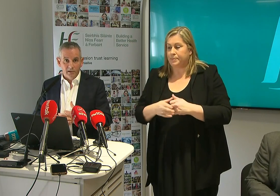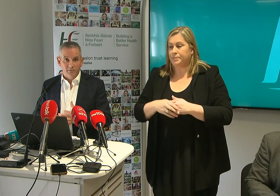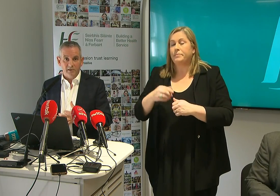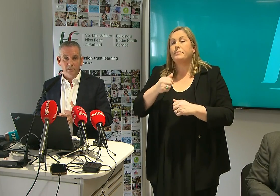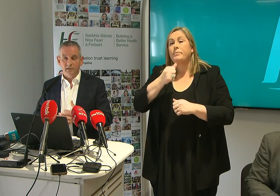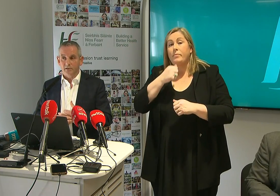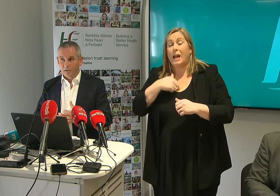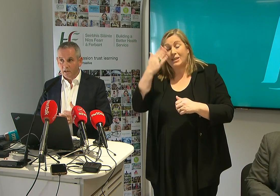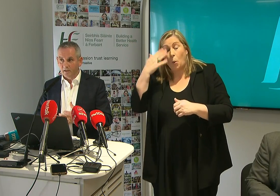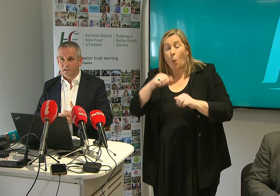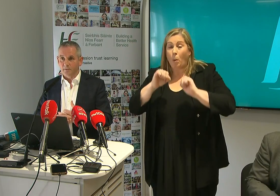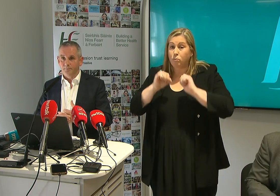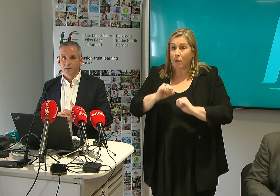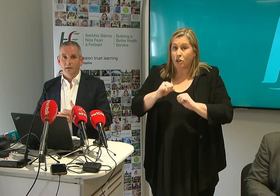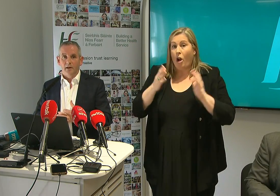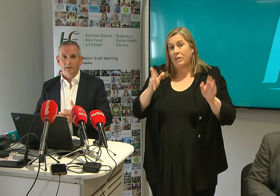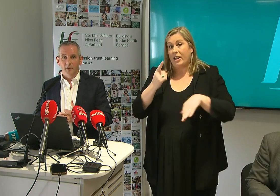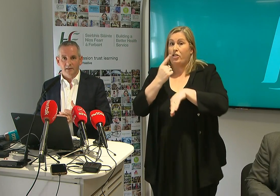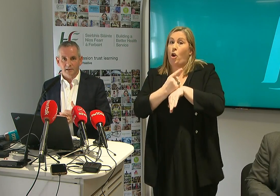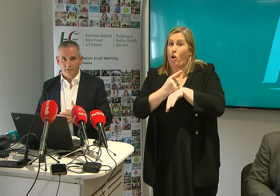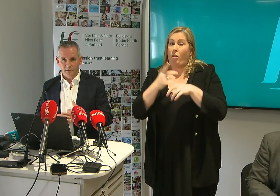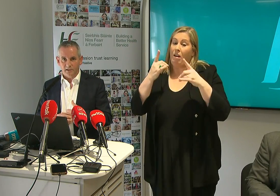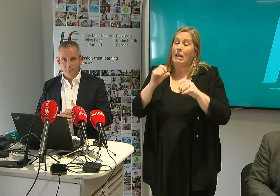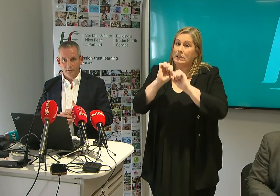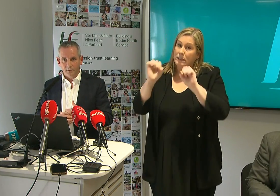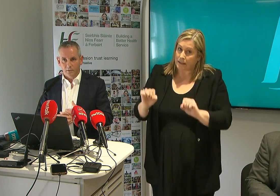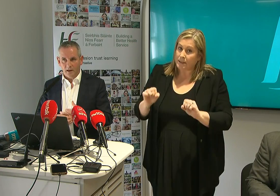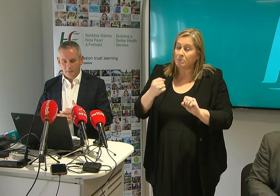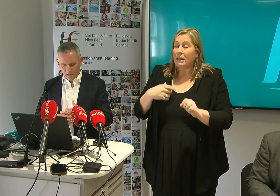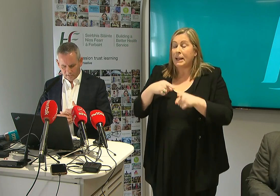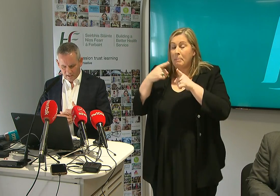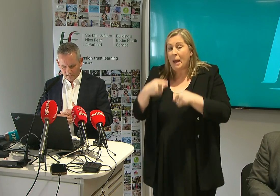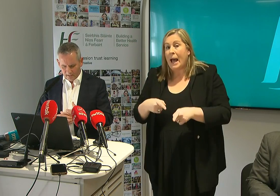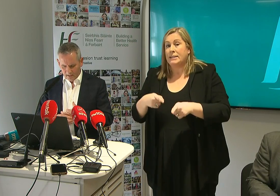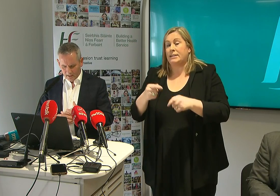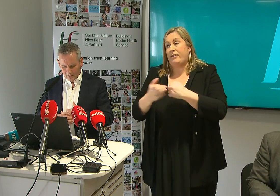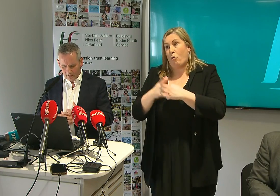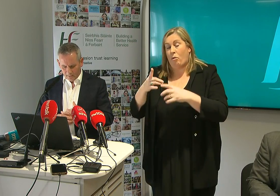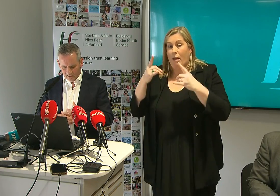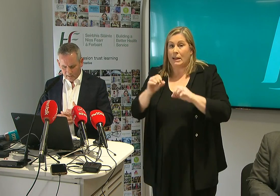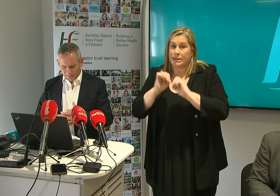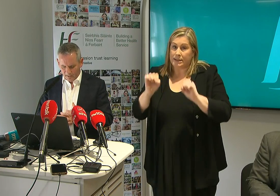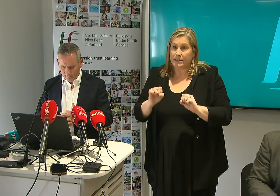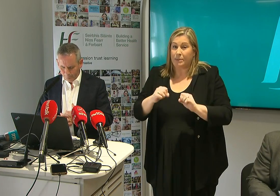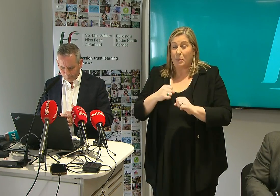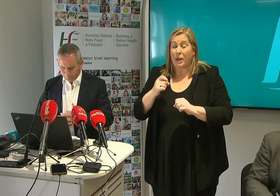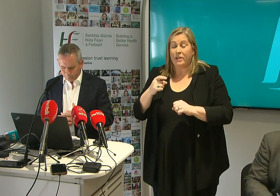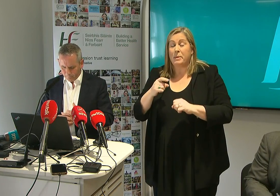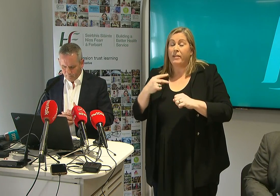I acknowledge the pressures that's currently on our system and the demands that's on our system. So we have to be conscious of that and how we scale up from